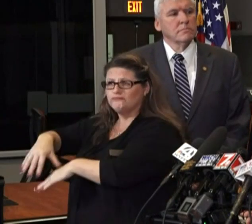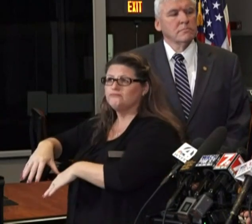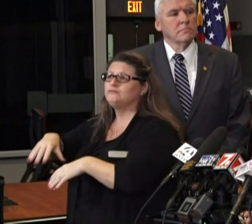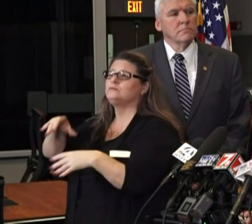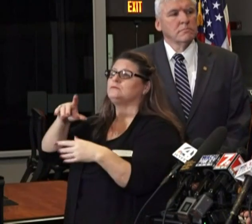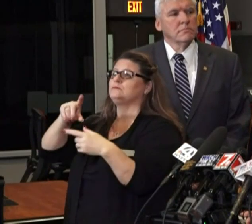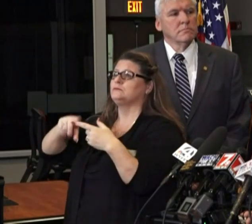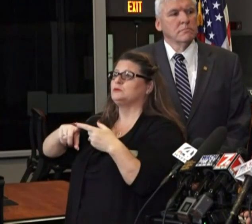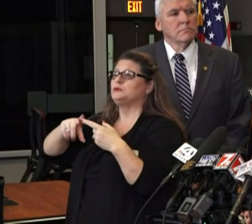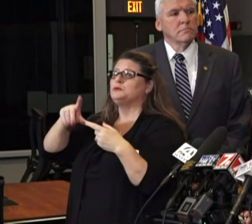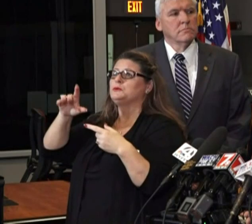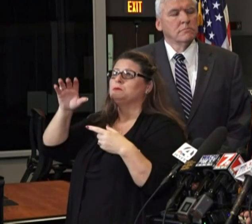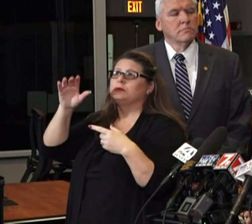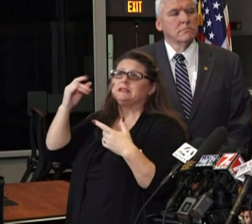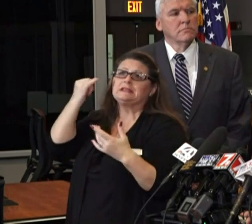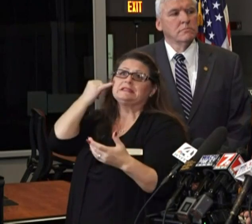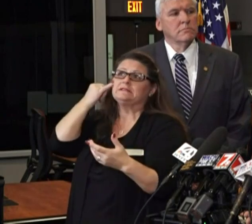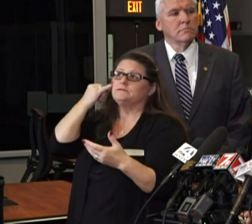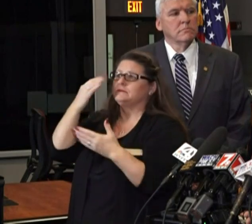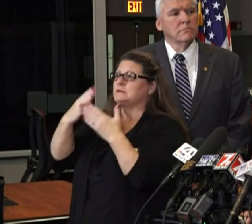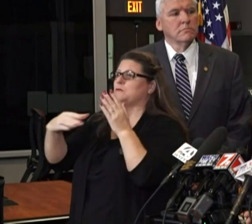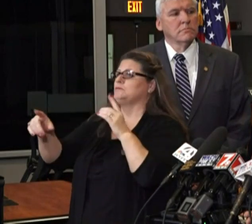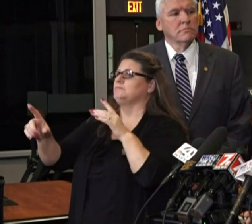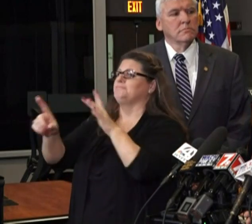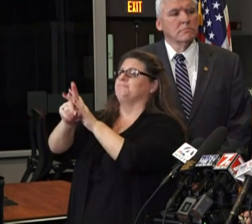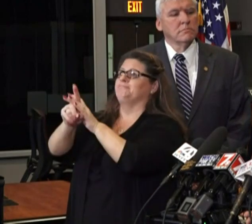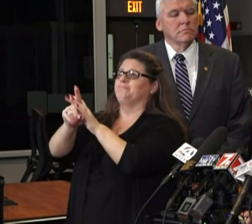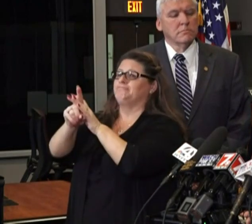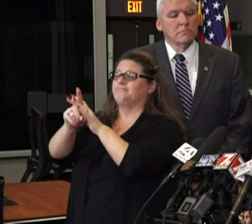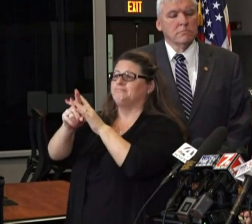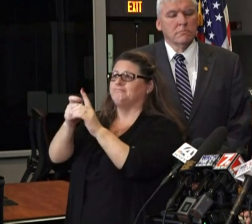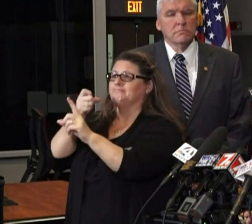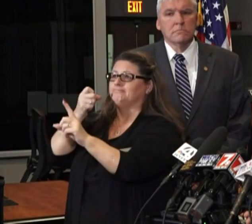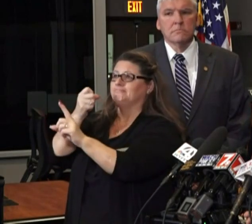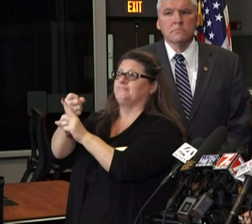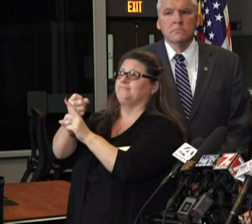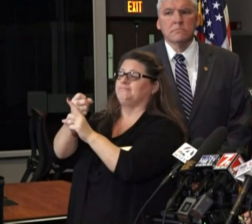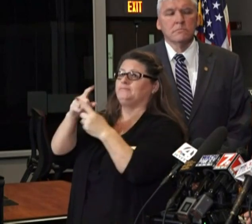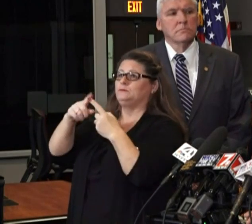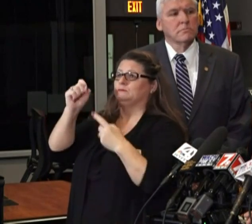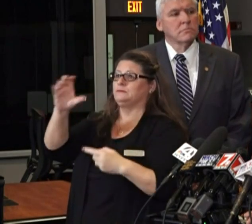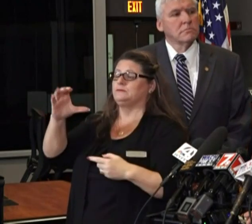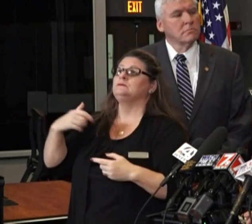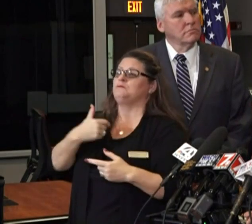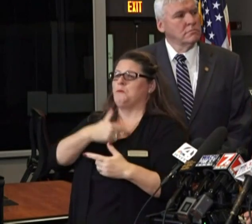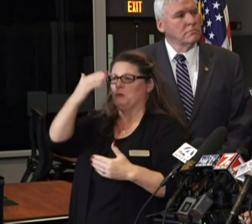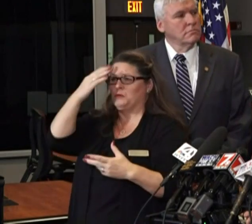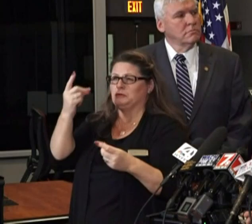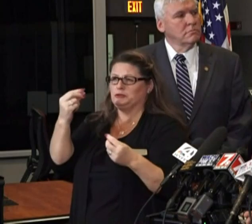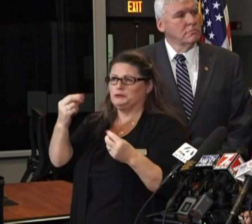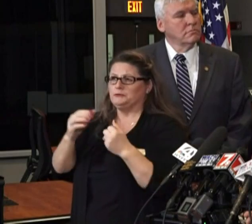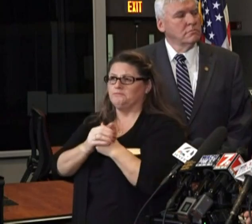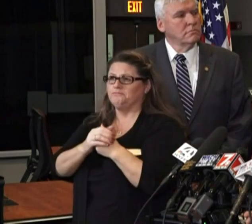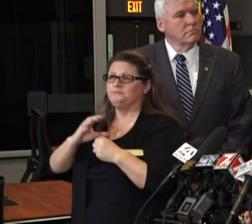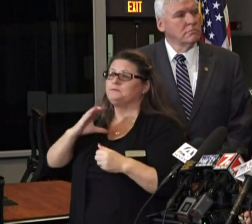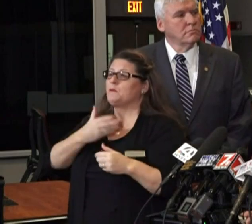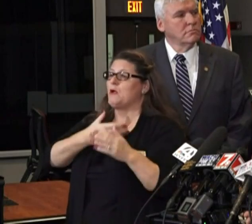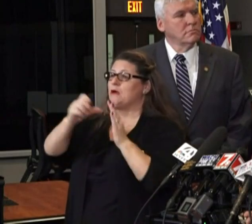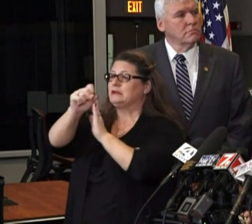to this and other events. I am joined here today by Dr. Linda Bell, our